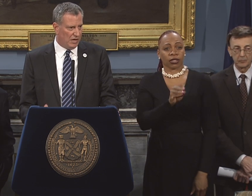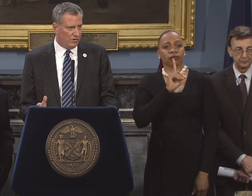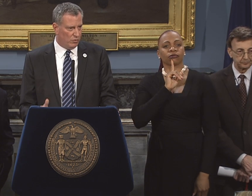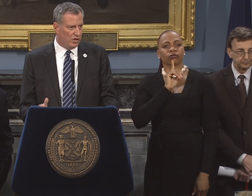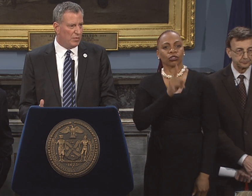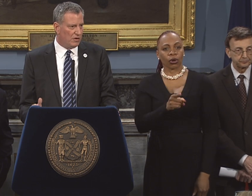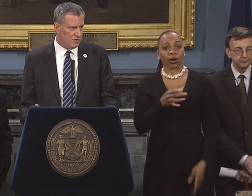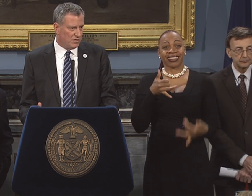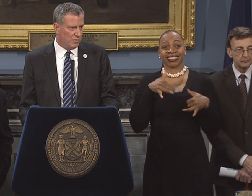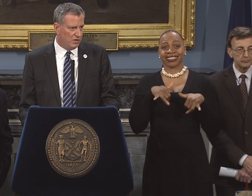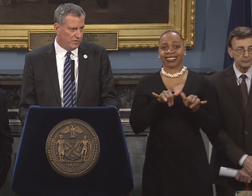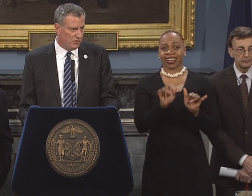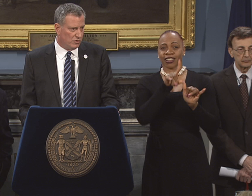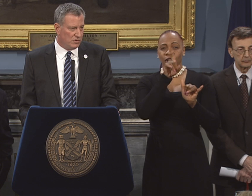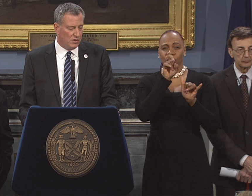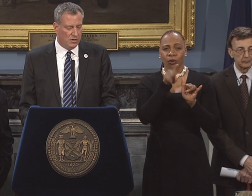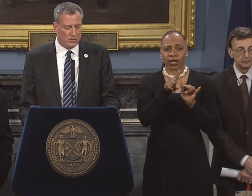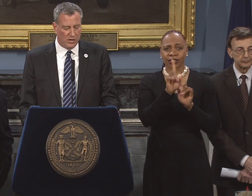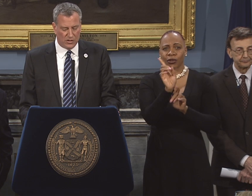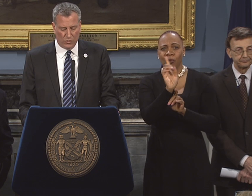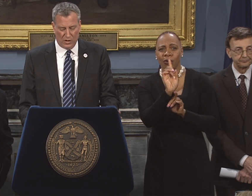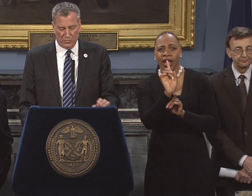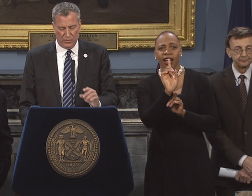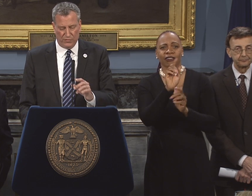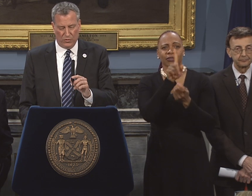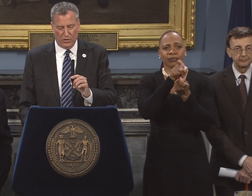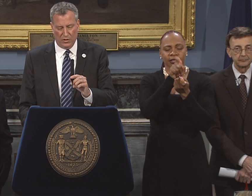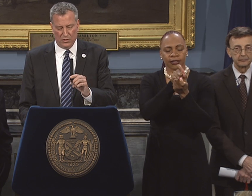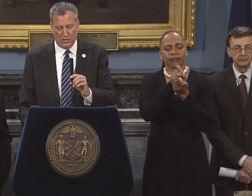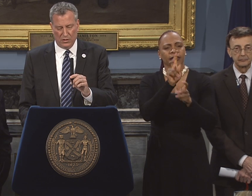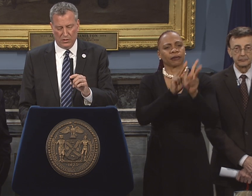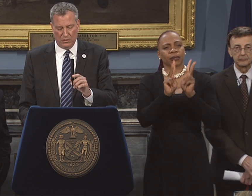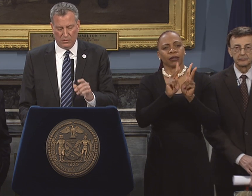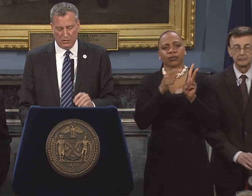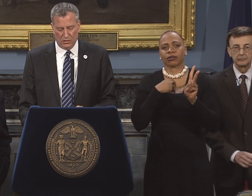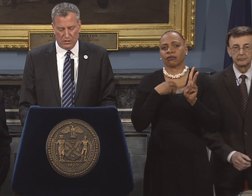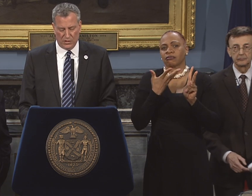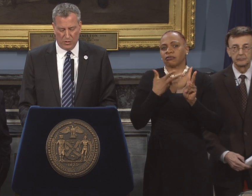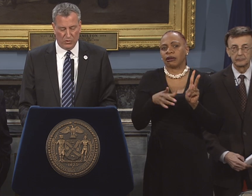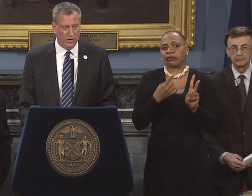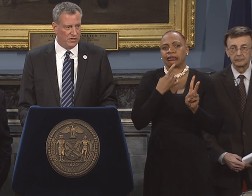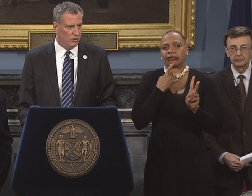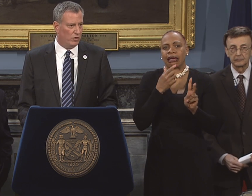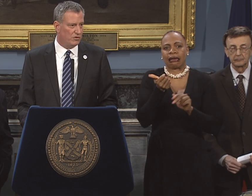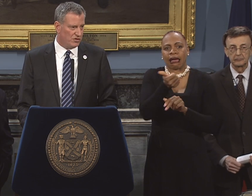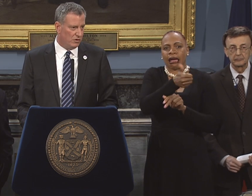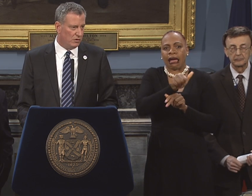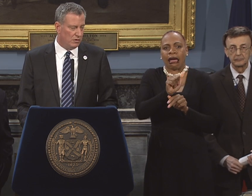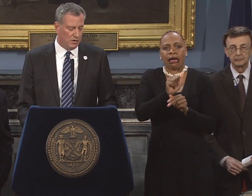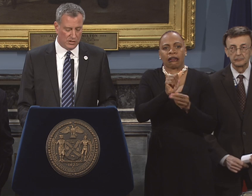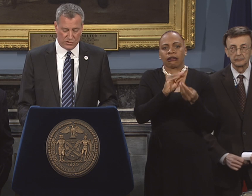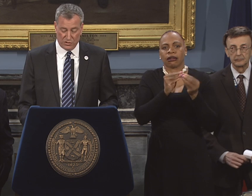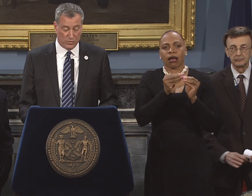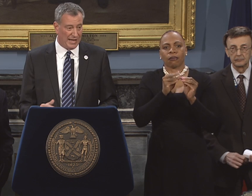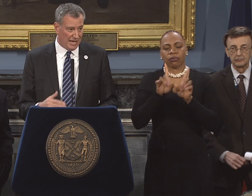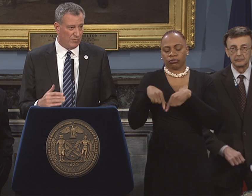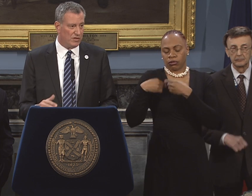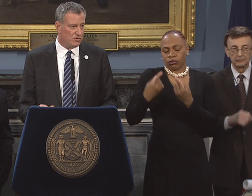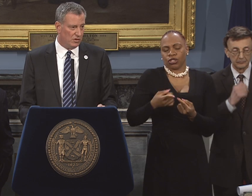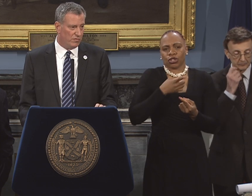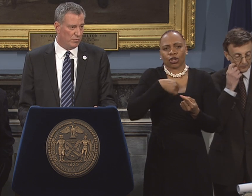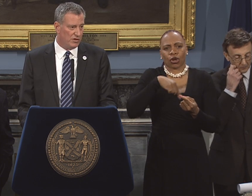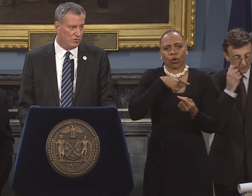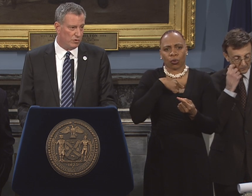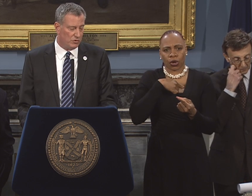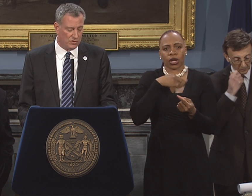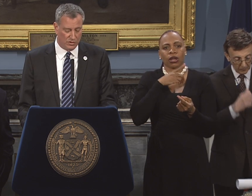questions about the whereabouts of some individuals, so I don't want to put forward a number until we're certain. As soon as we have